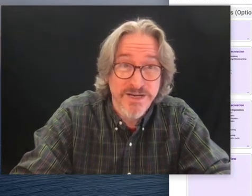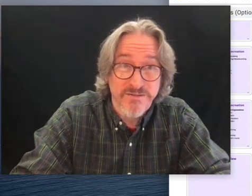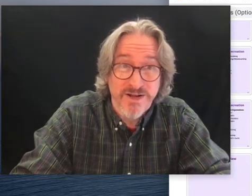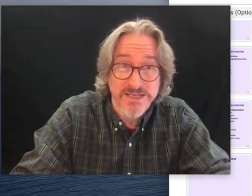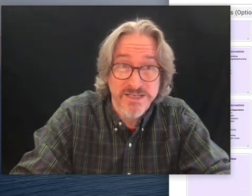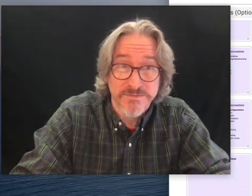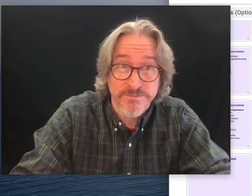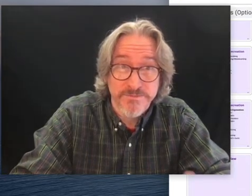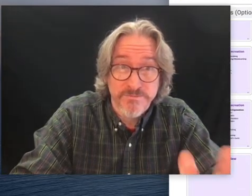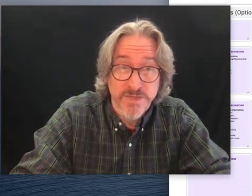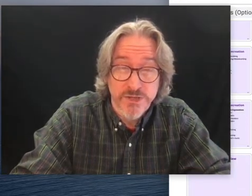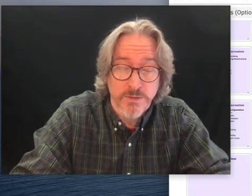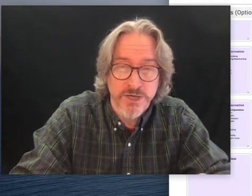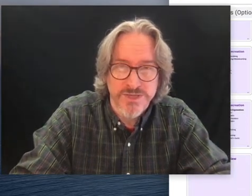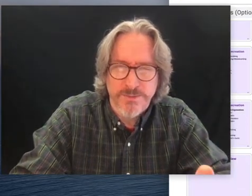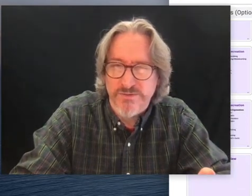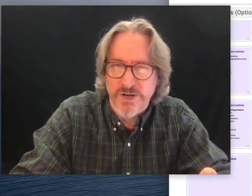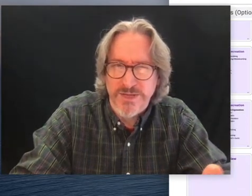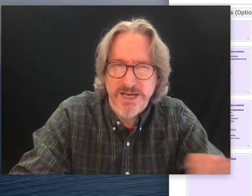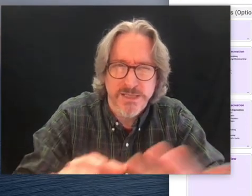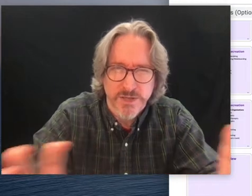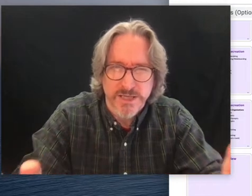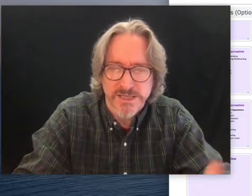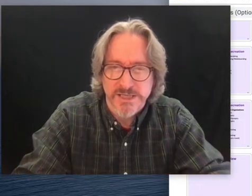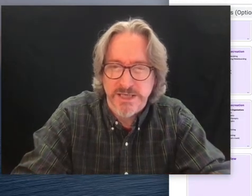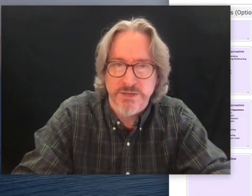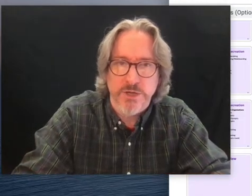assignment advice. So I'm going to do a separate video with